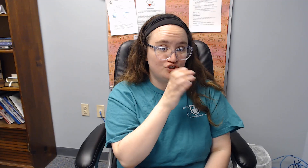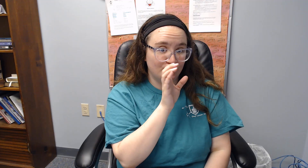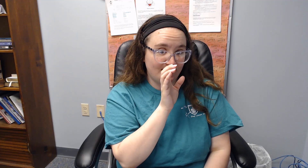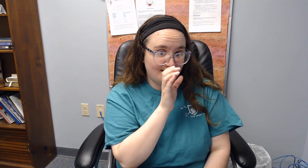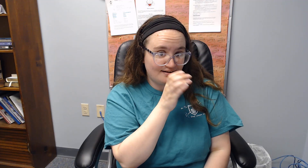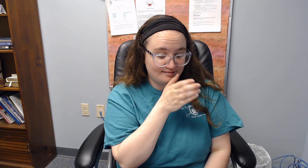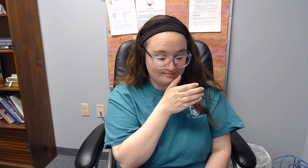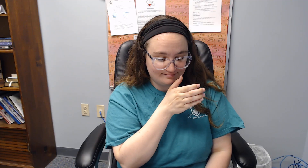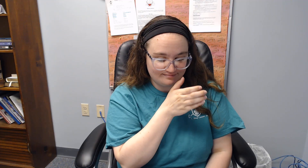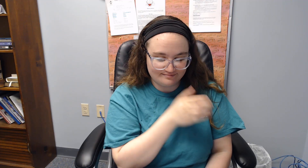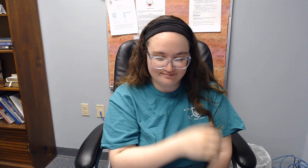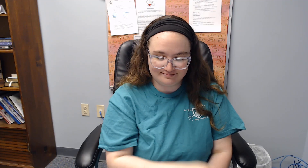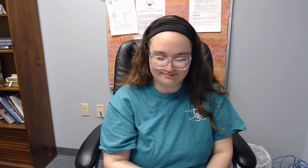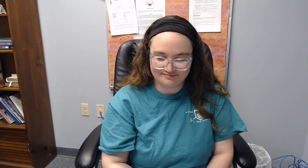Drink.